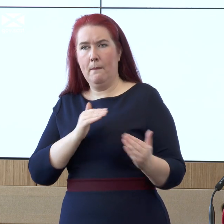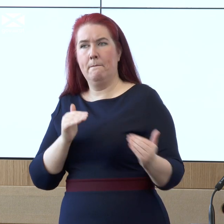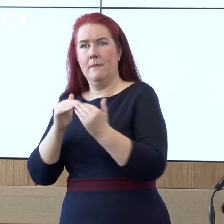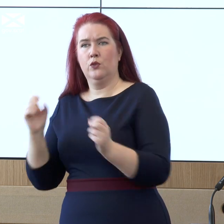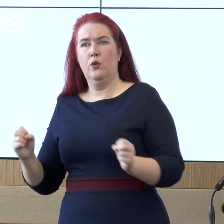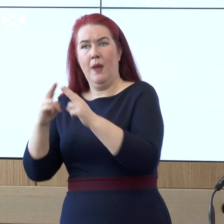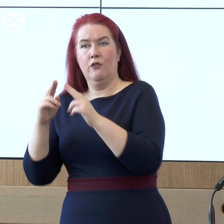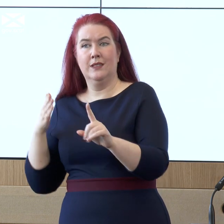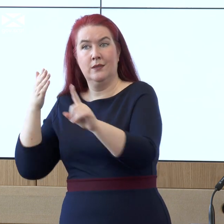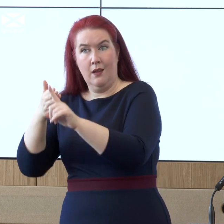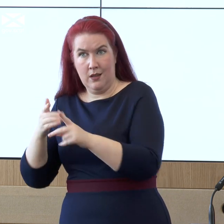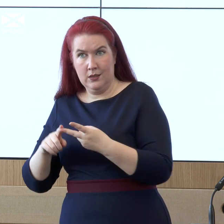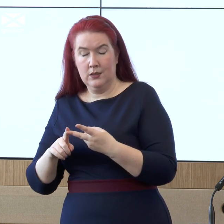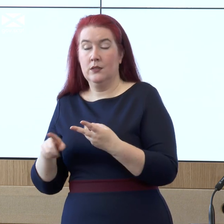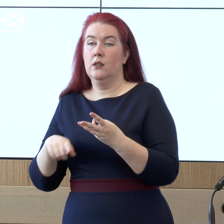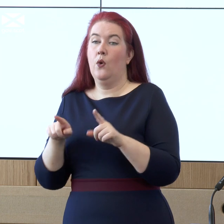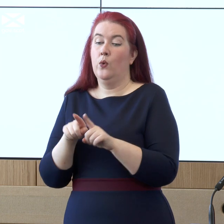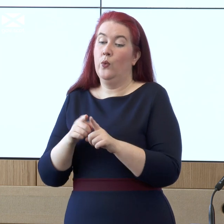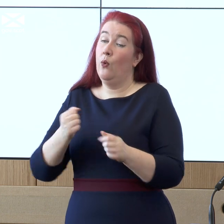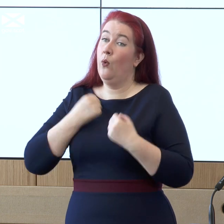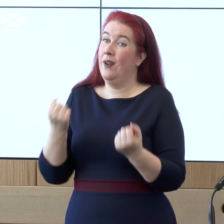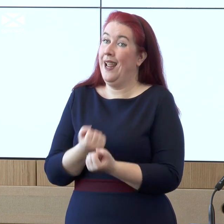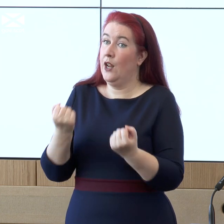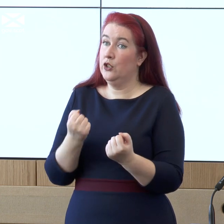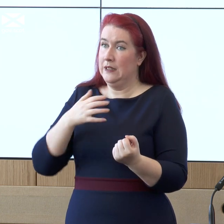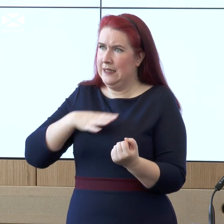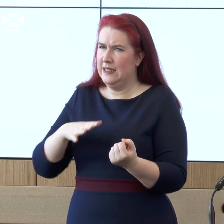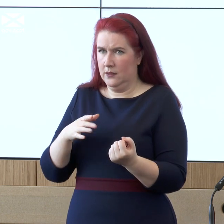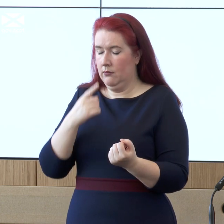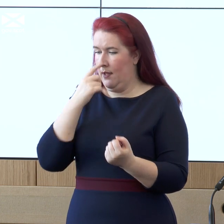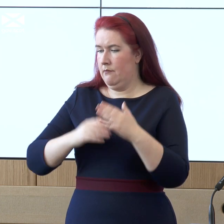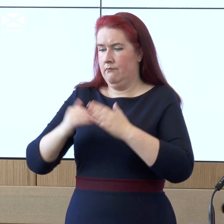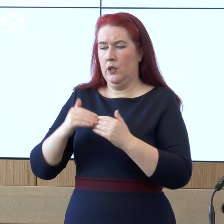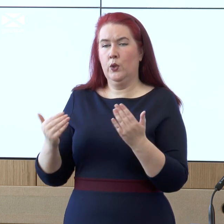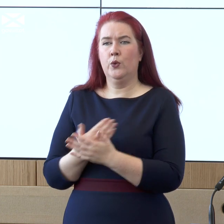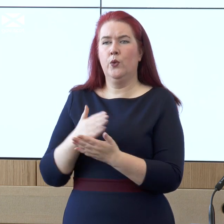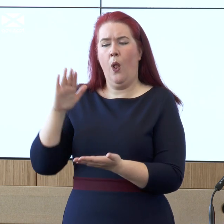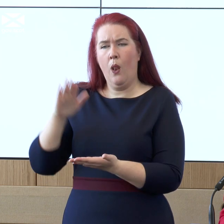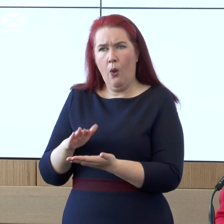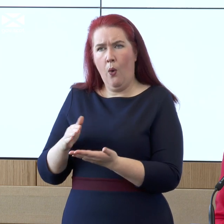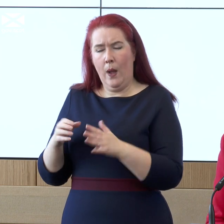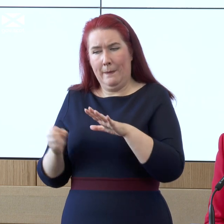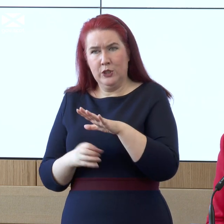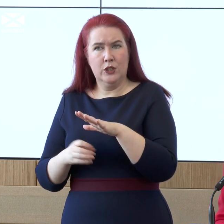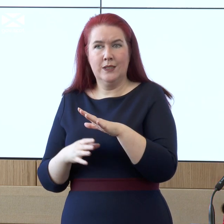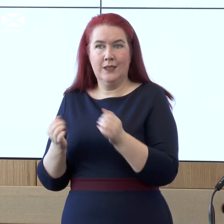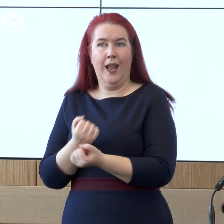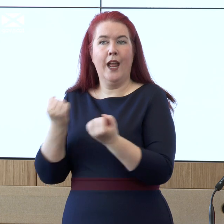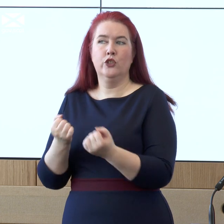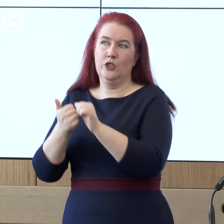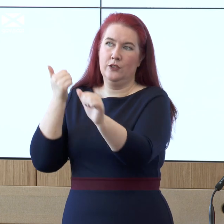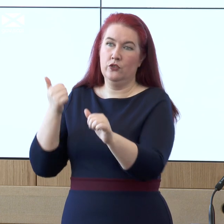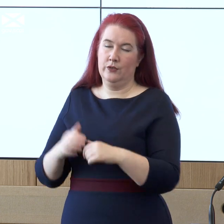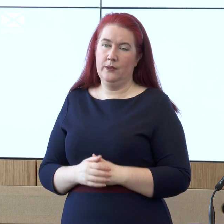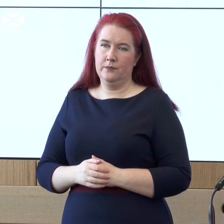meeting our own energy needs can help build a new low-emission energy industry. And absolutely central to our work will be